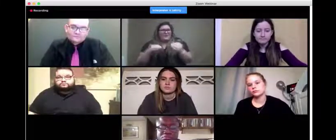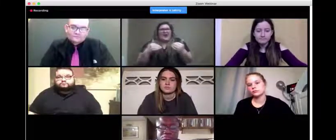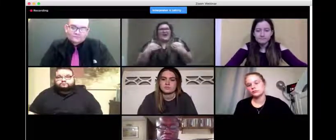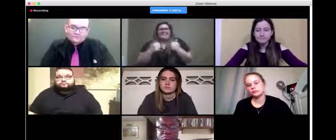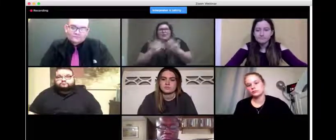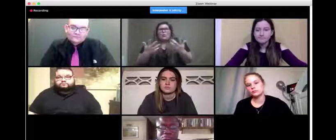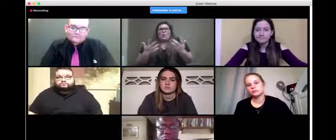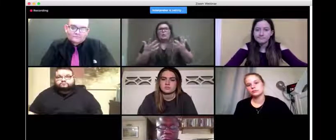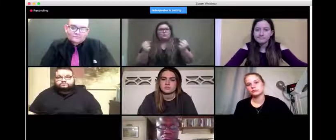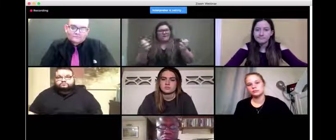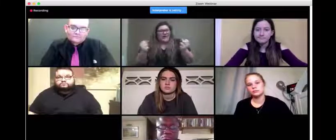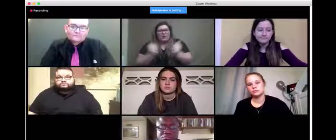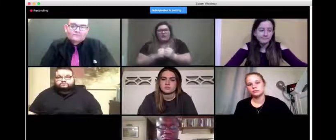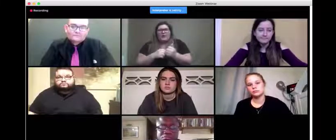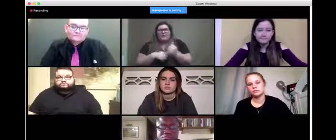I use TikTok and